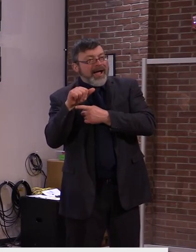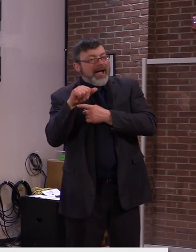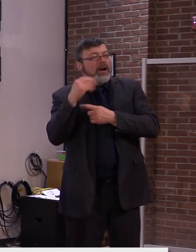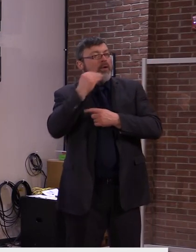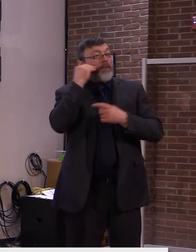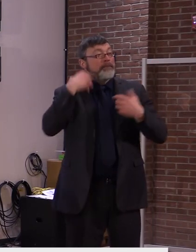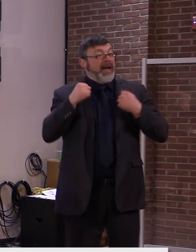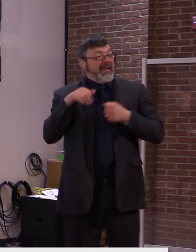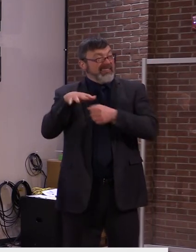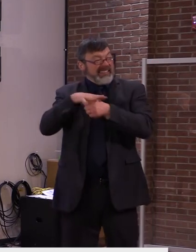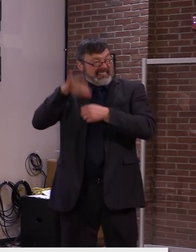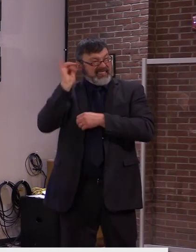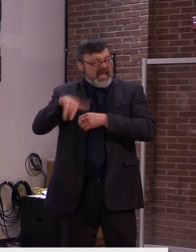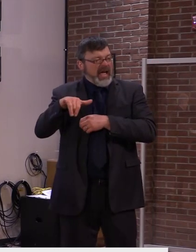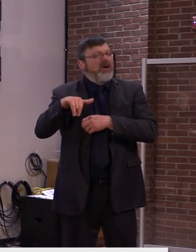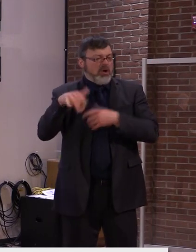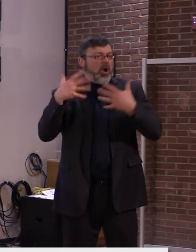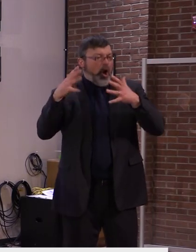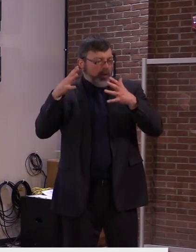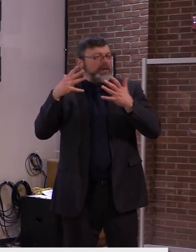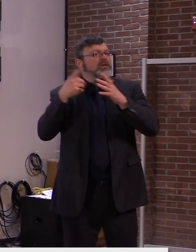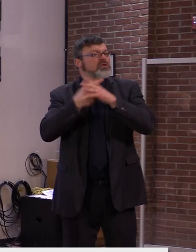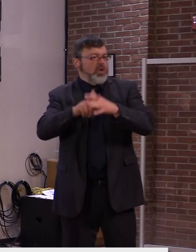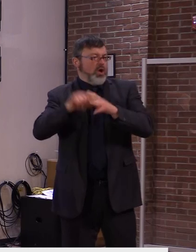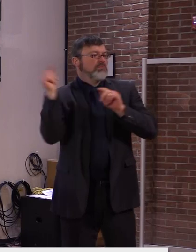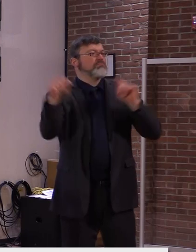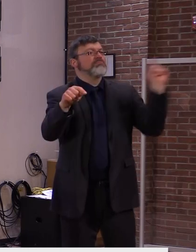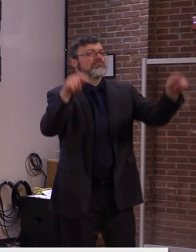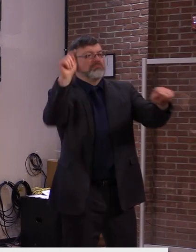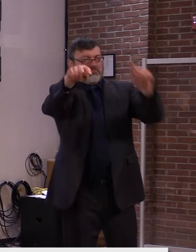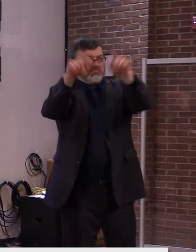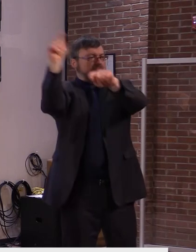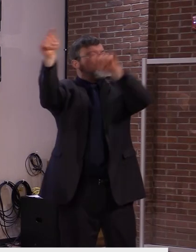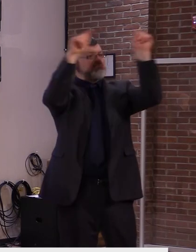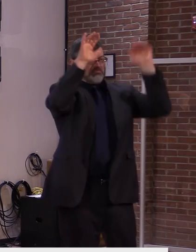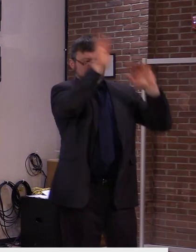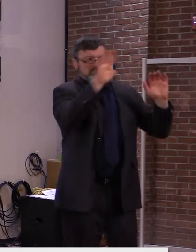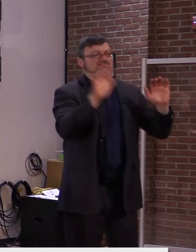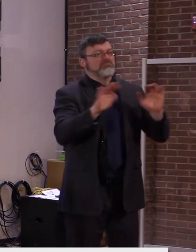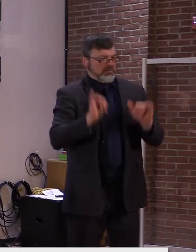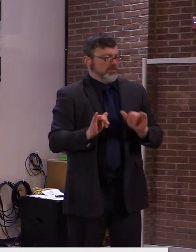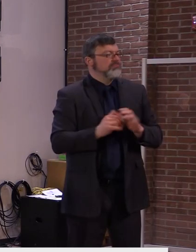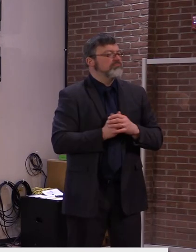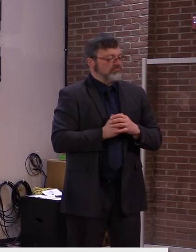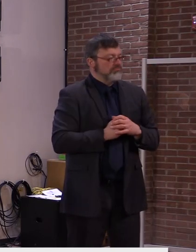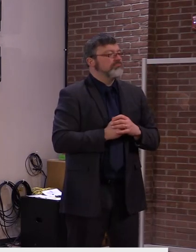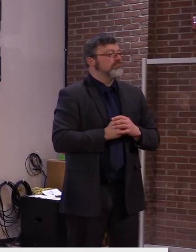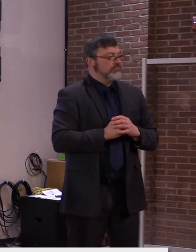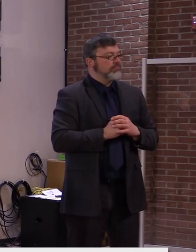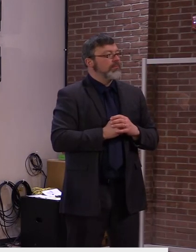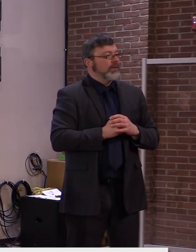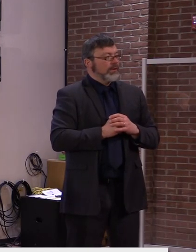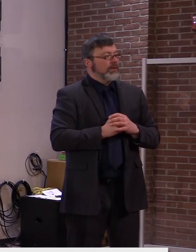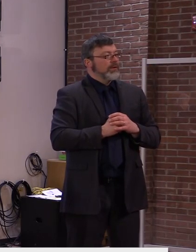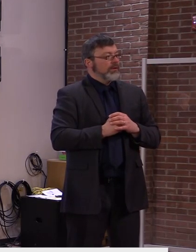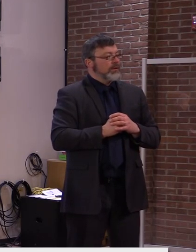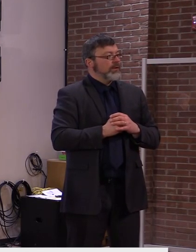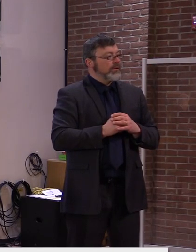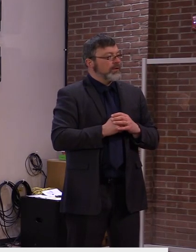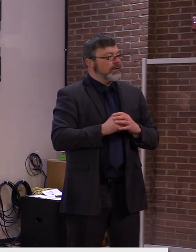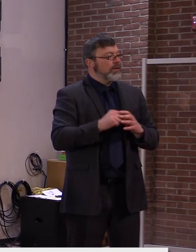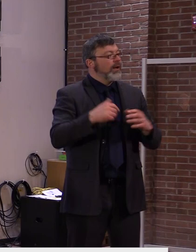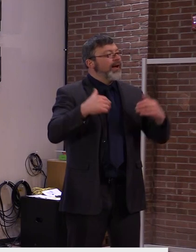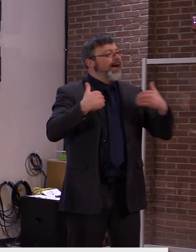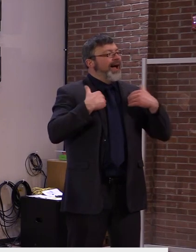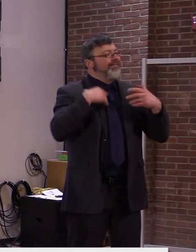week include Copley Hospital in Lamoille County, Gifford Medical Center in Orange County, and North Country Hospital in Orleans